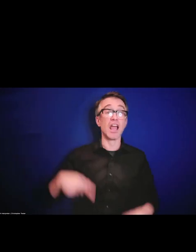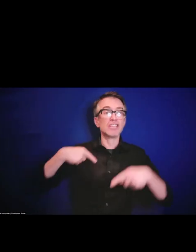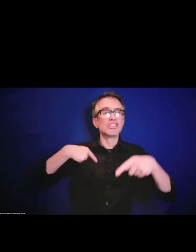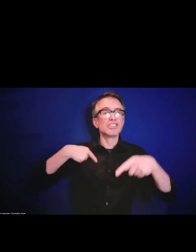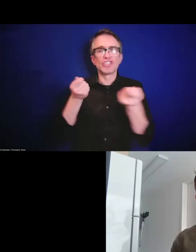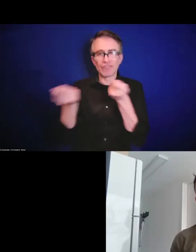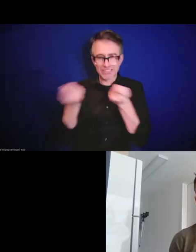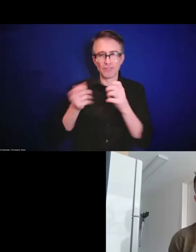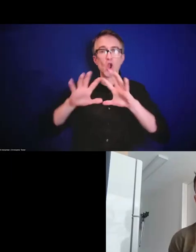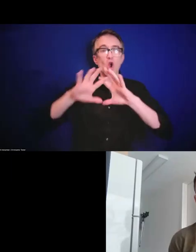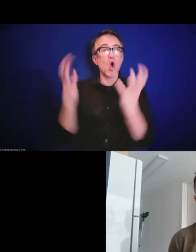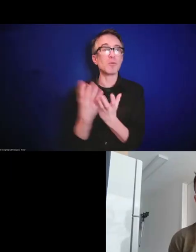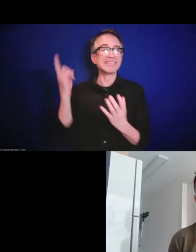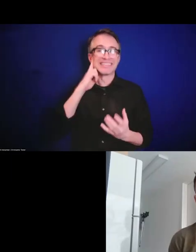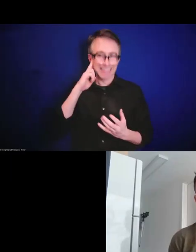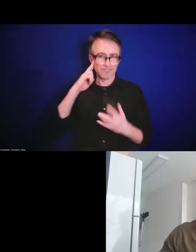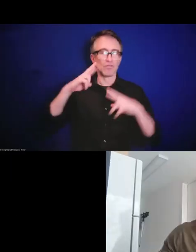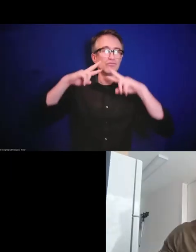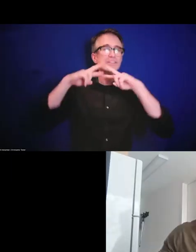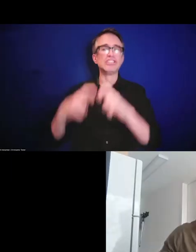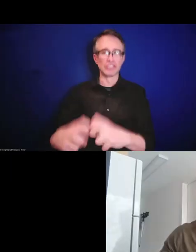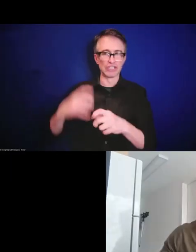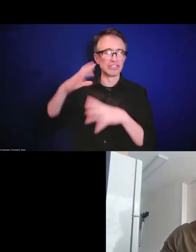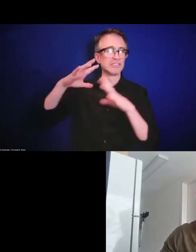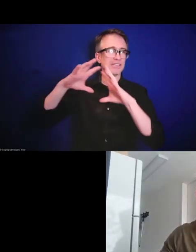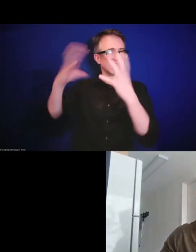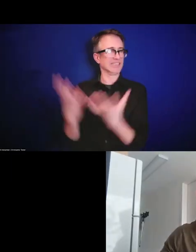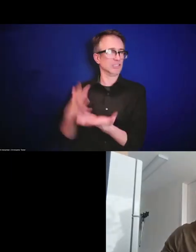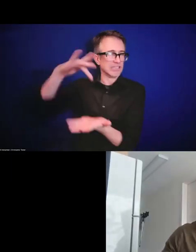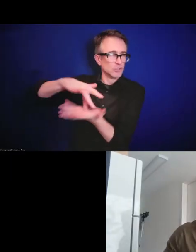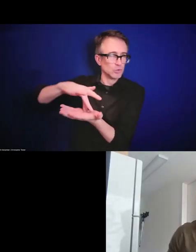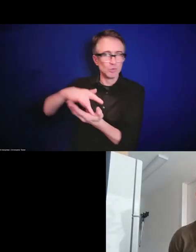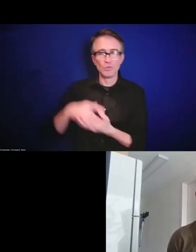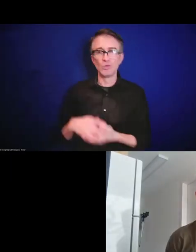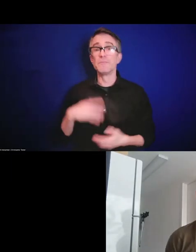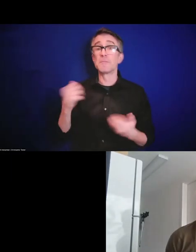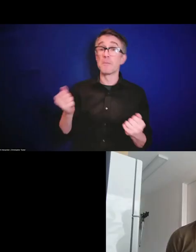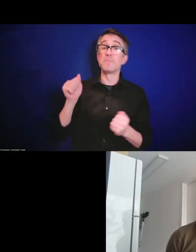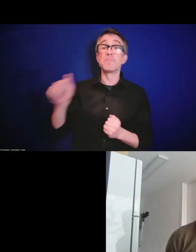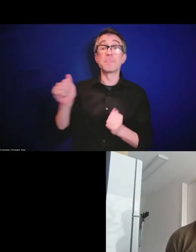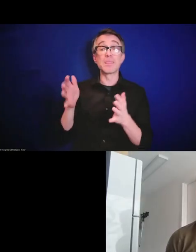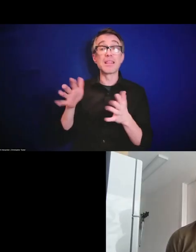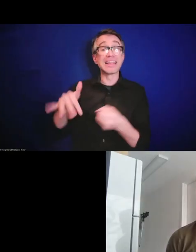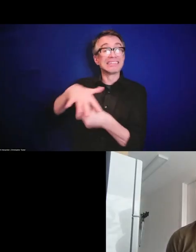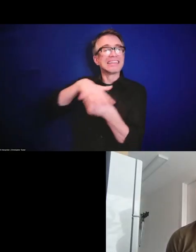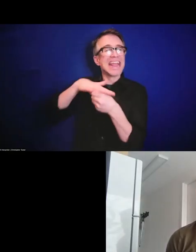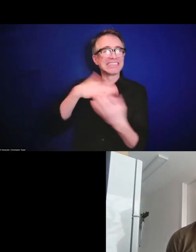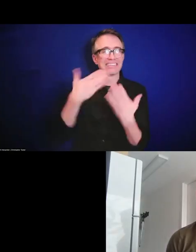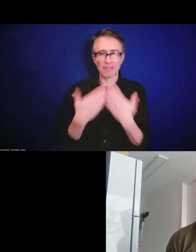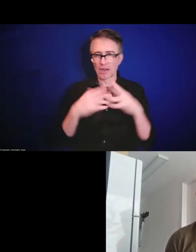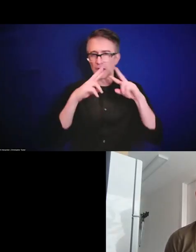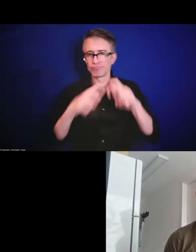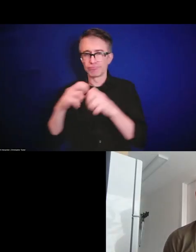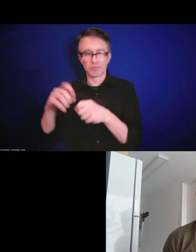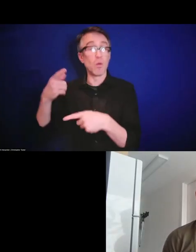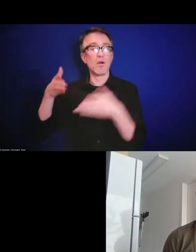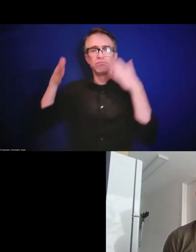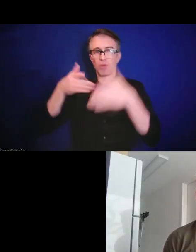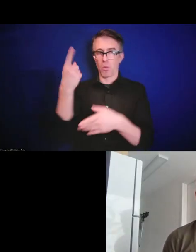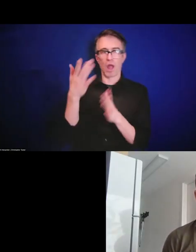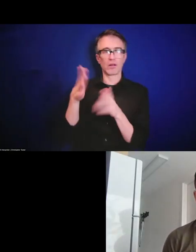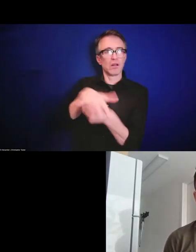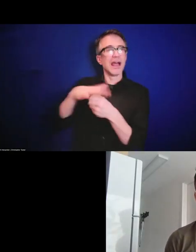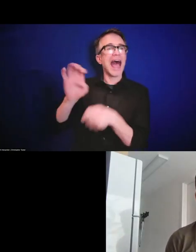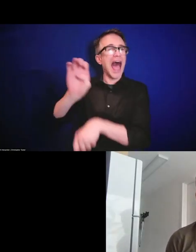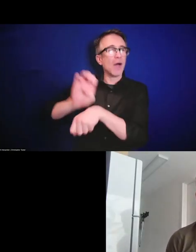case study from Ecuador, illustrating how intersectionality has been applied in practice. So very important to hear